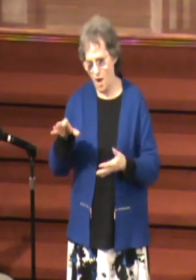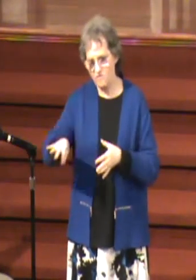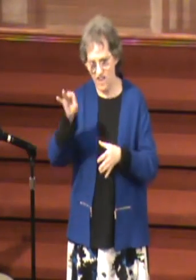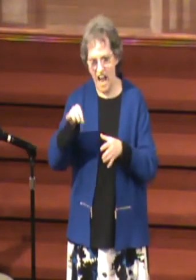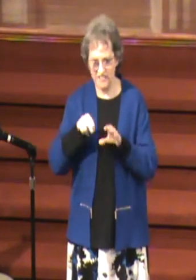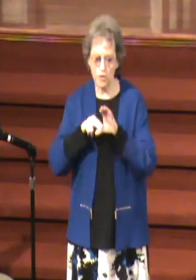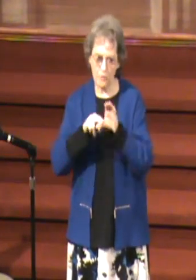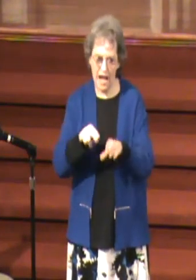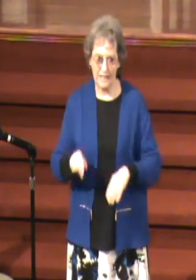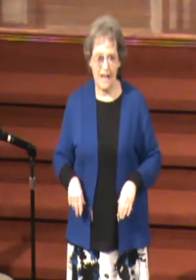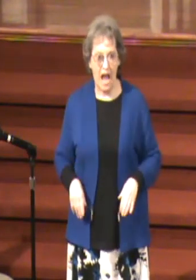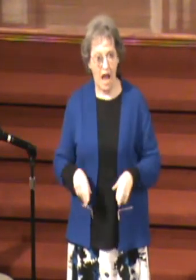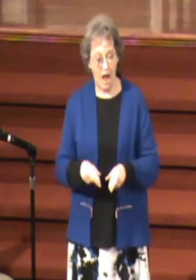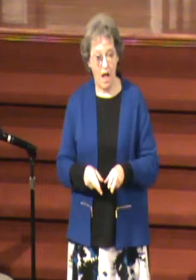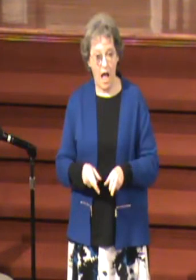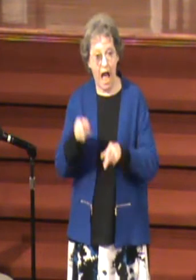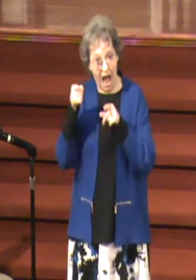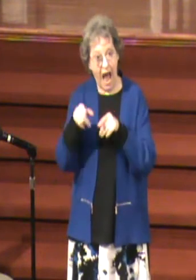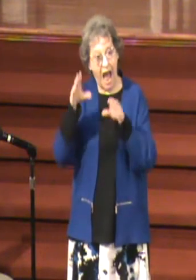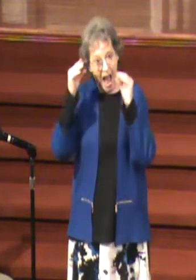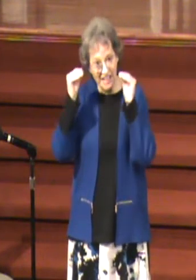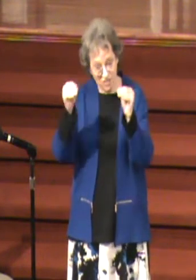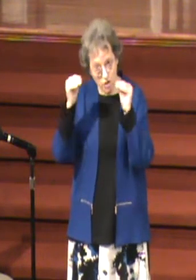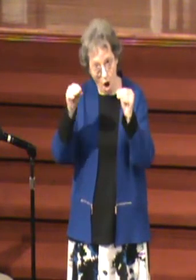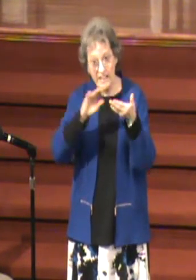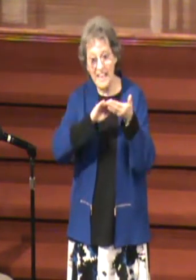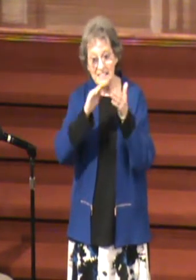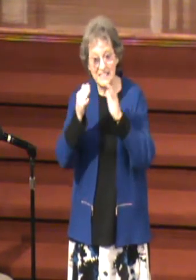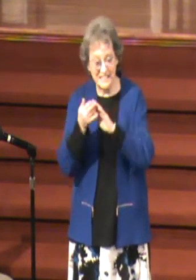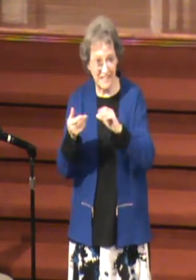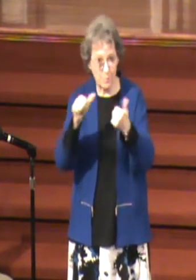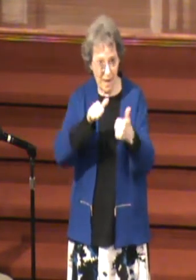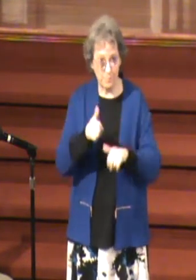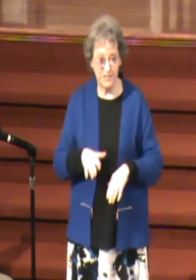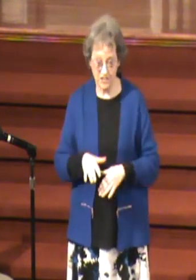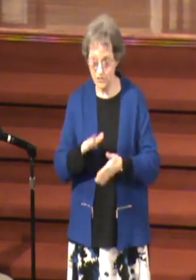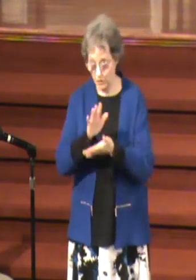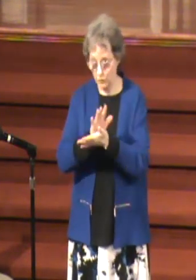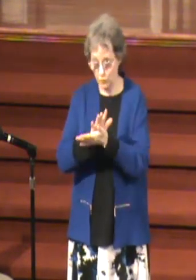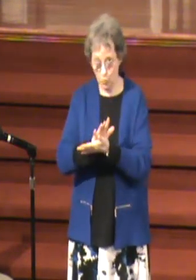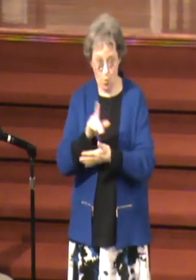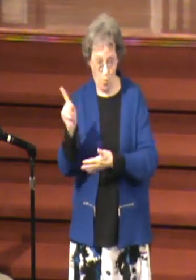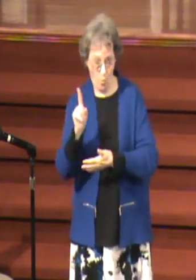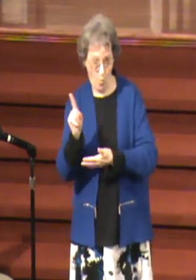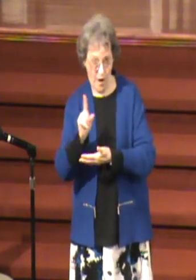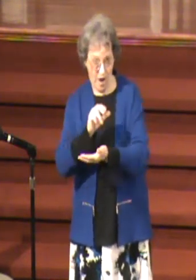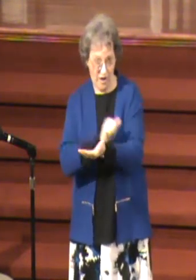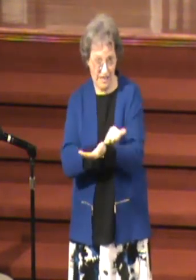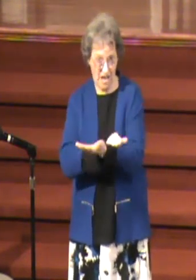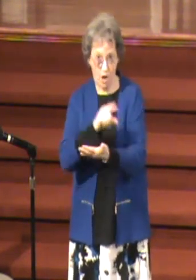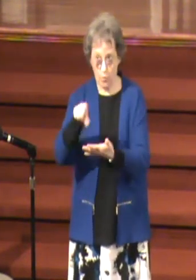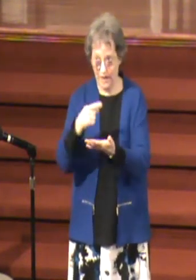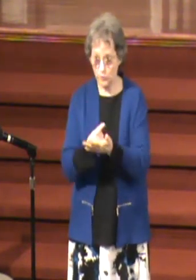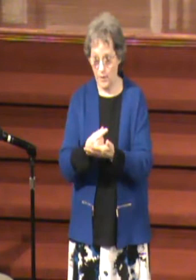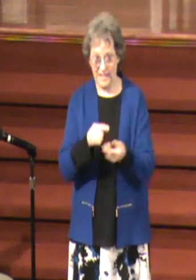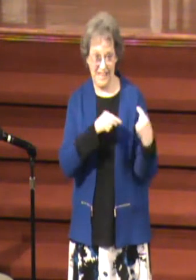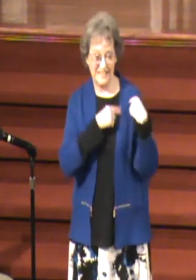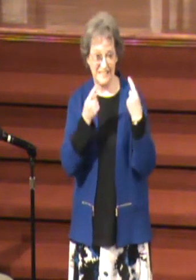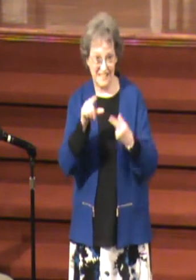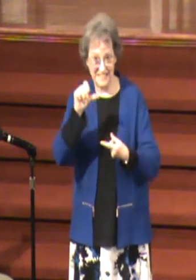I have the wonderful privilege of teaching at her alma mater. I teach at City Baptist School. I've been teaching there now for 10 years. And so